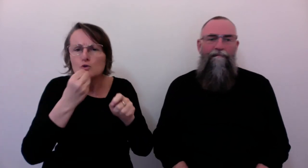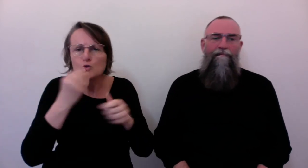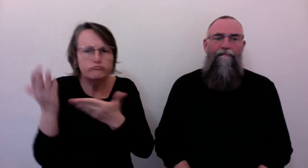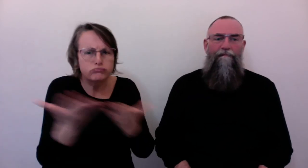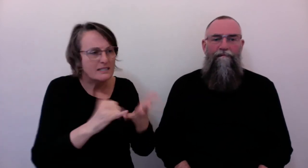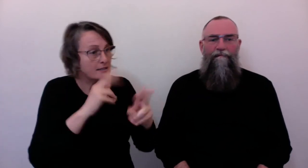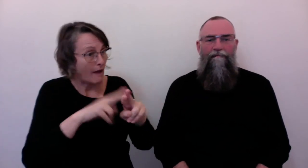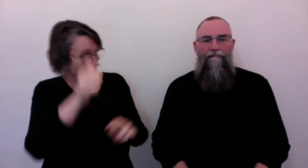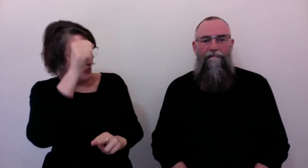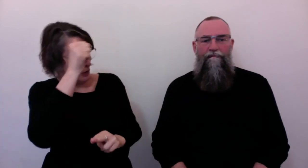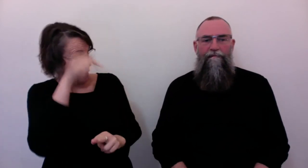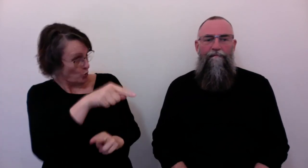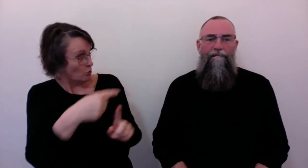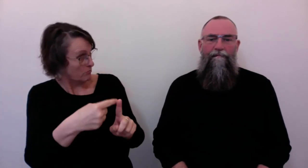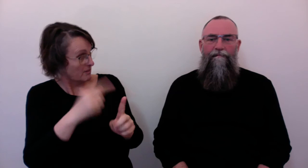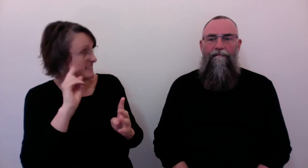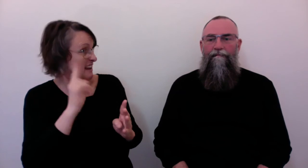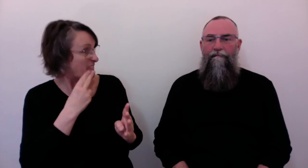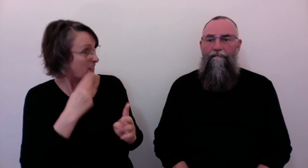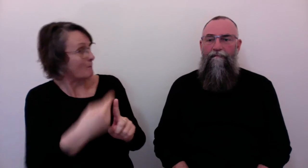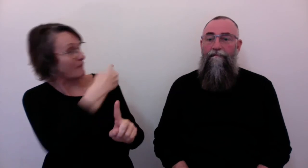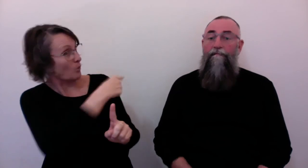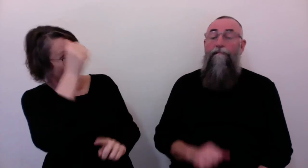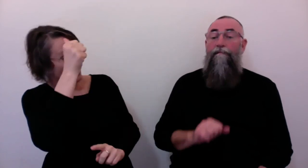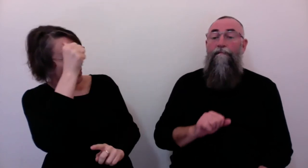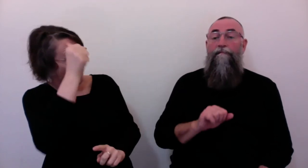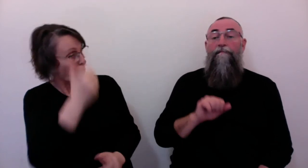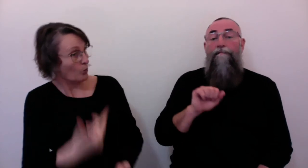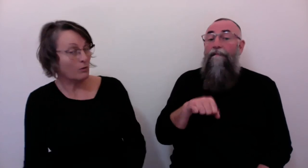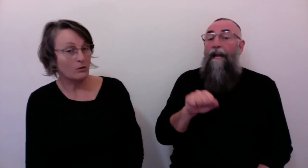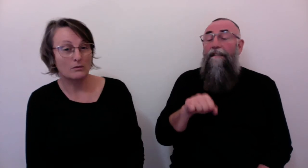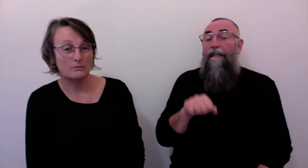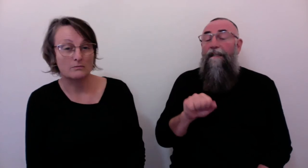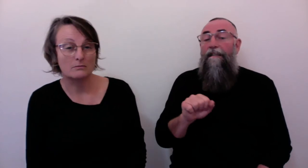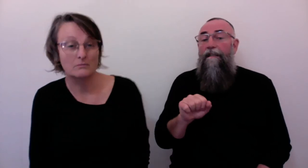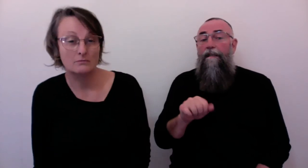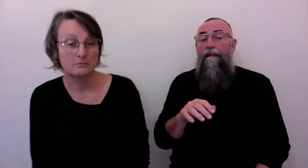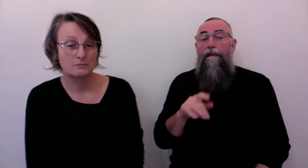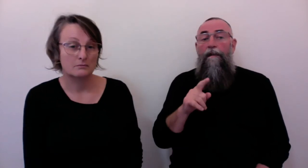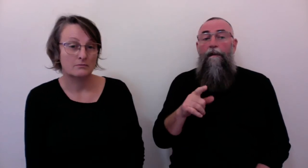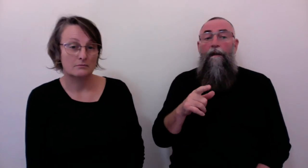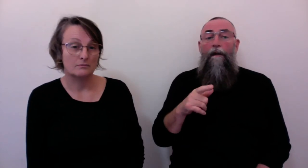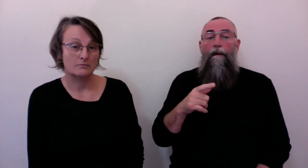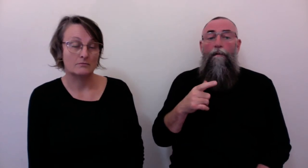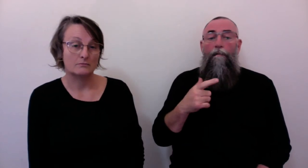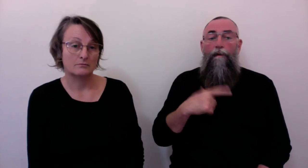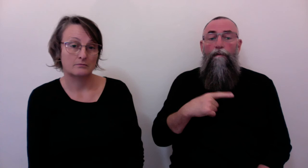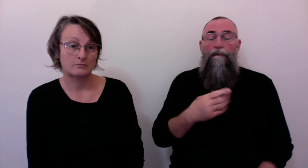of your disability. Yes. And there are obviously some people, because it's such a fast-paced show, then there would be some I would